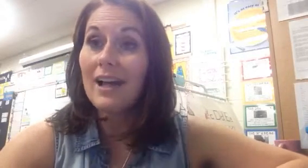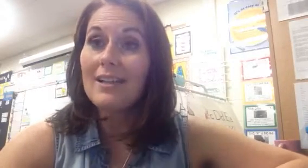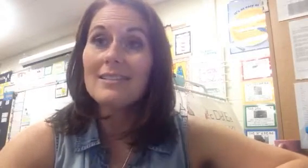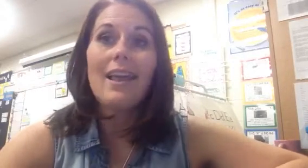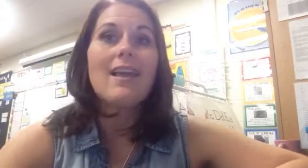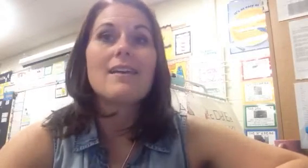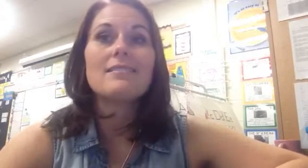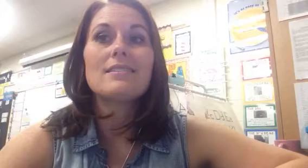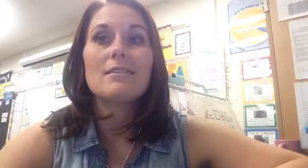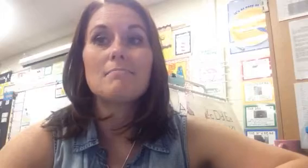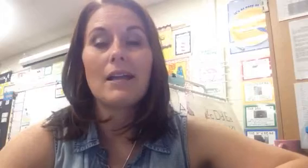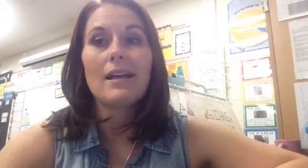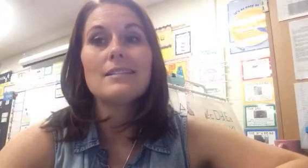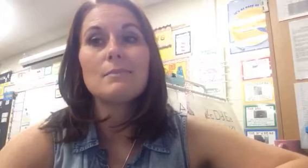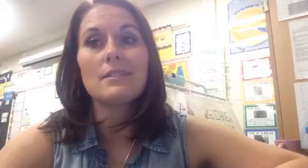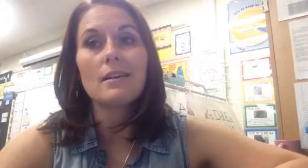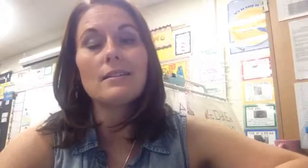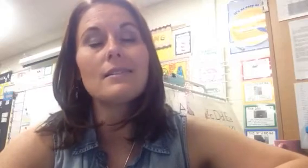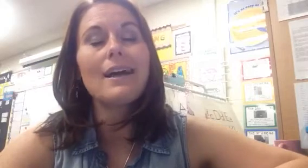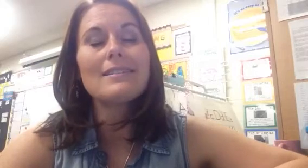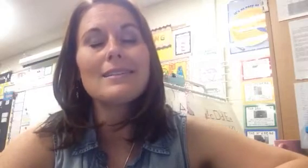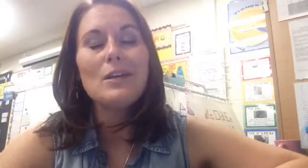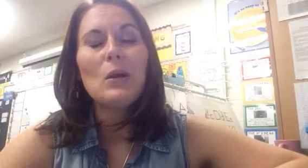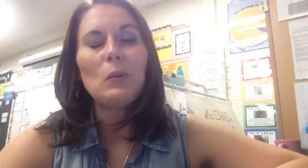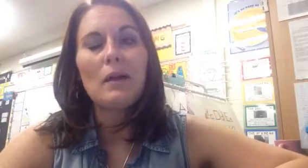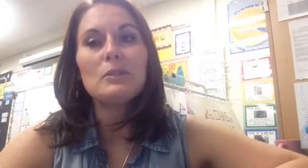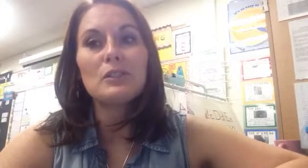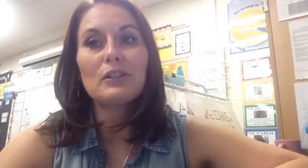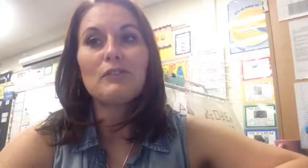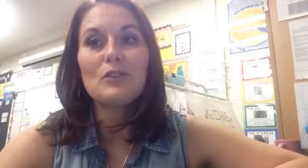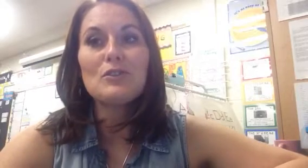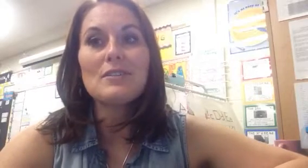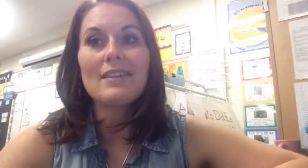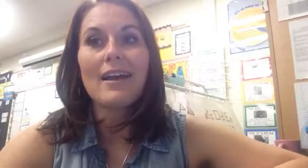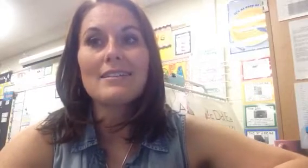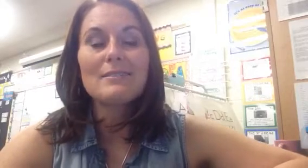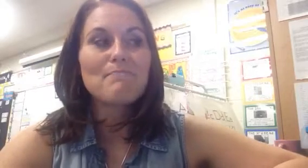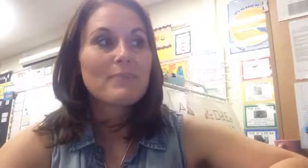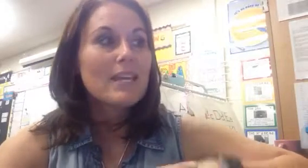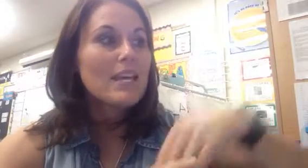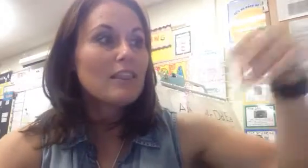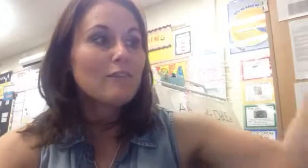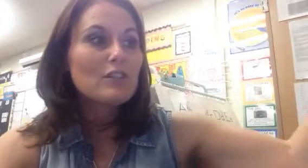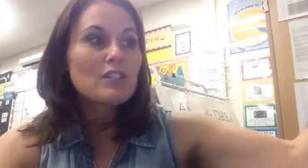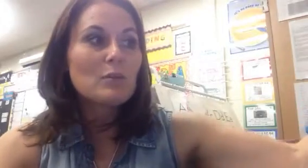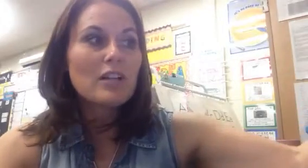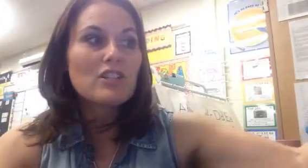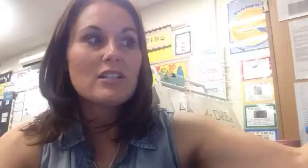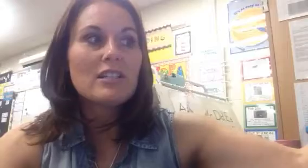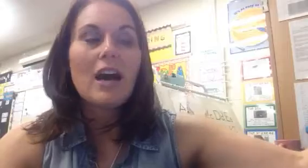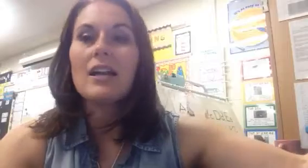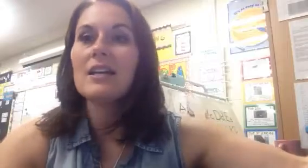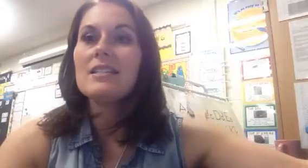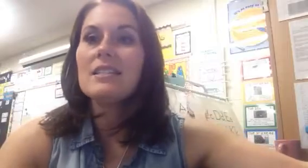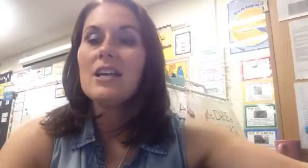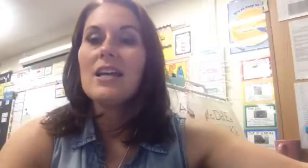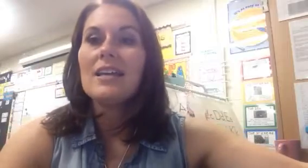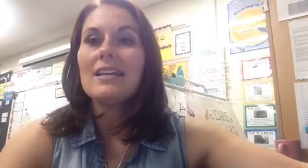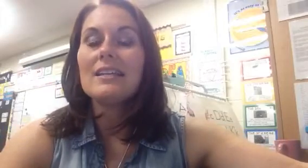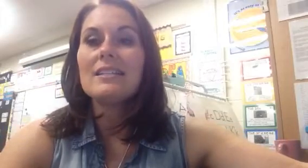class and my class, Mrs. Sonka's class, were able to learn a few new signs. The first one she taught us is